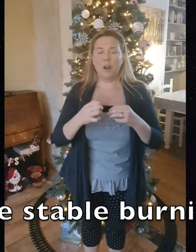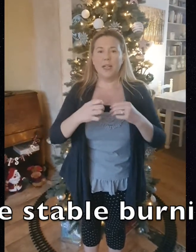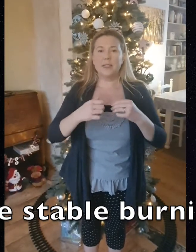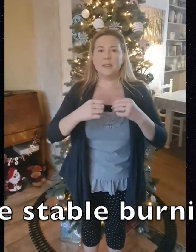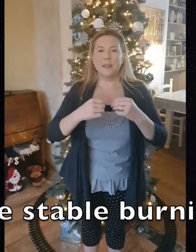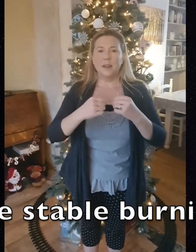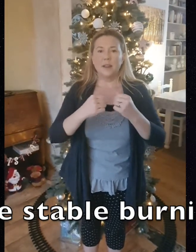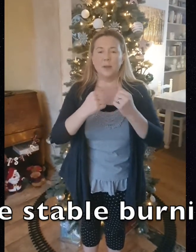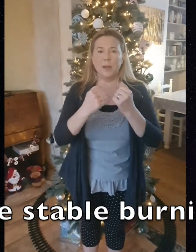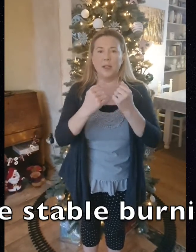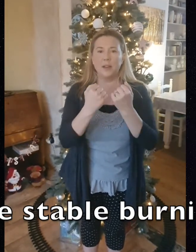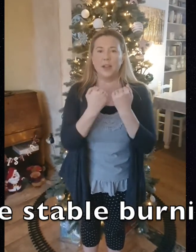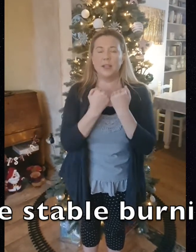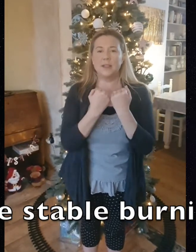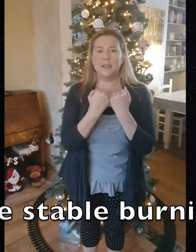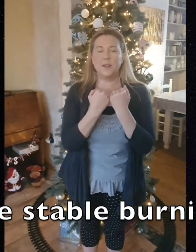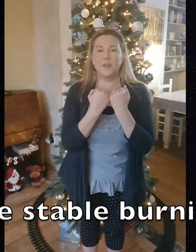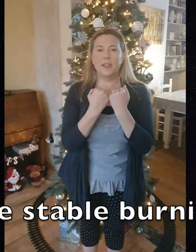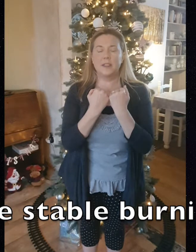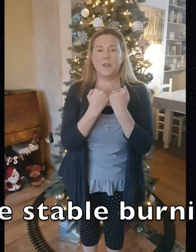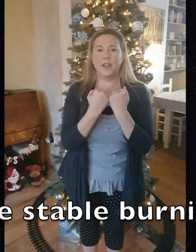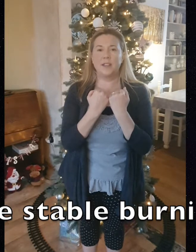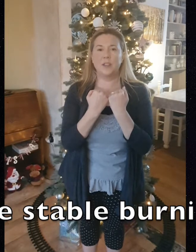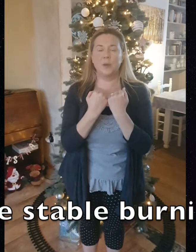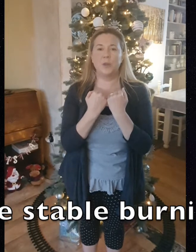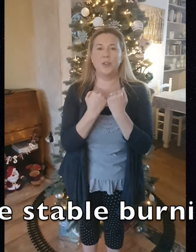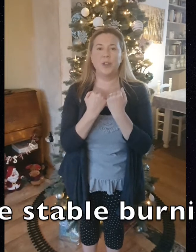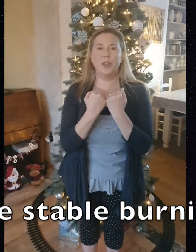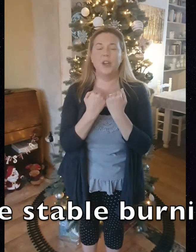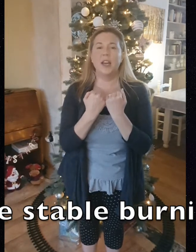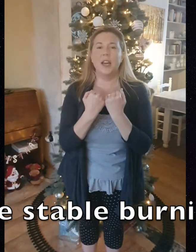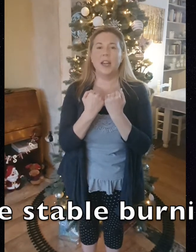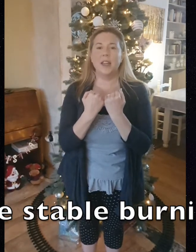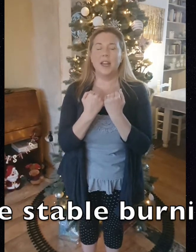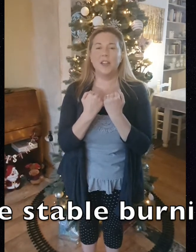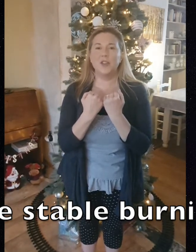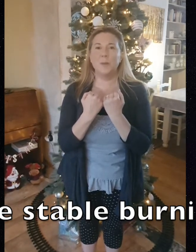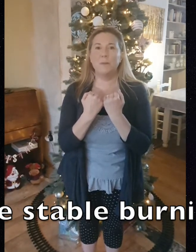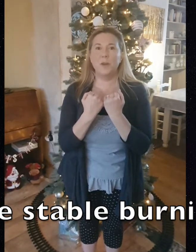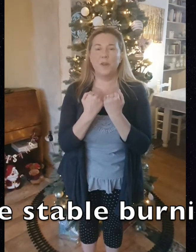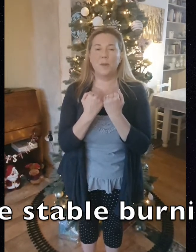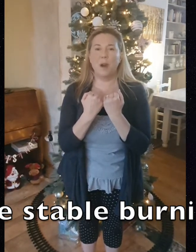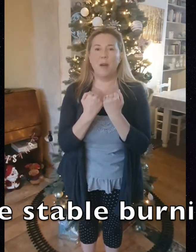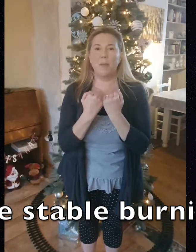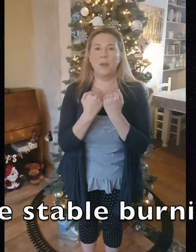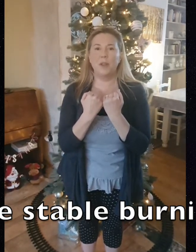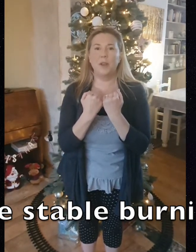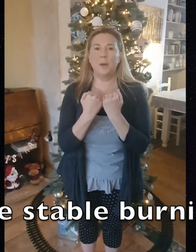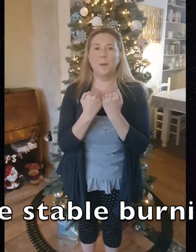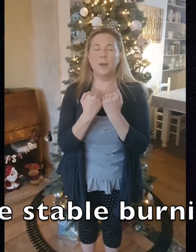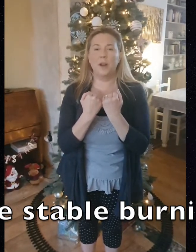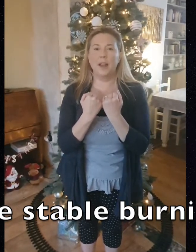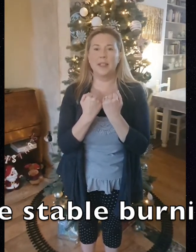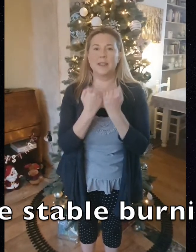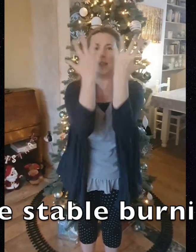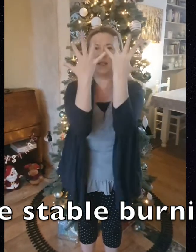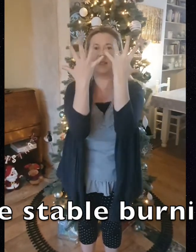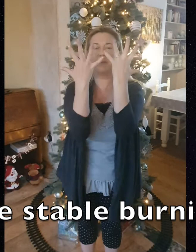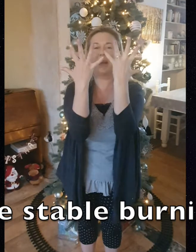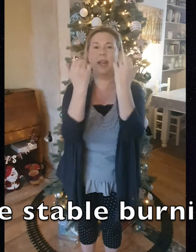bright, you make your hands into fists facing towards you. And then as you move them up, you go like this and splay